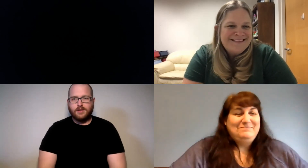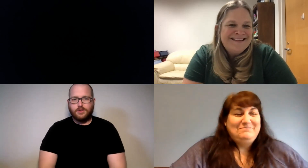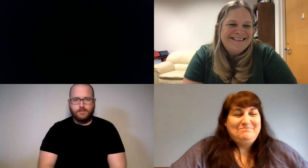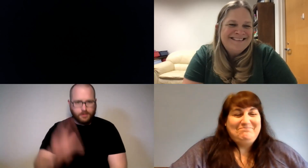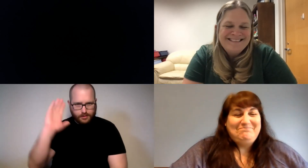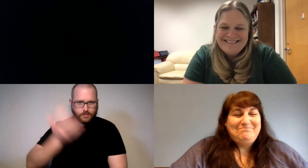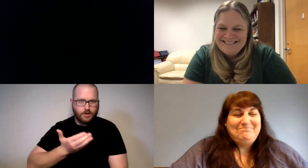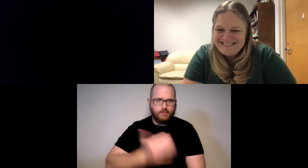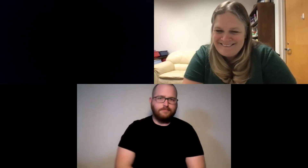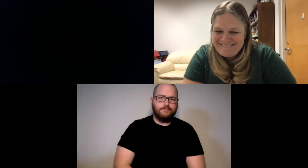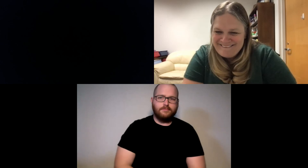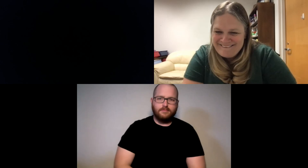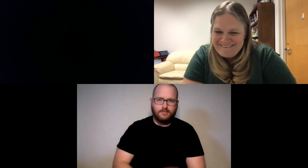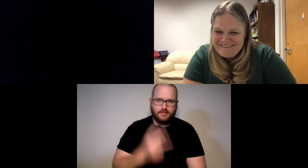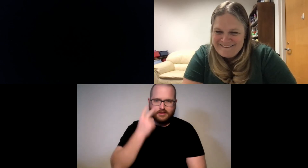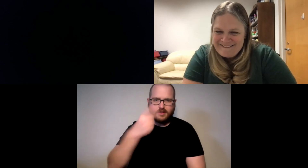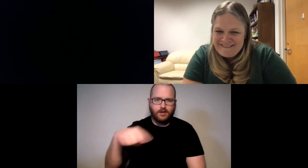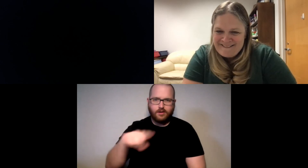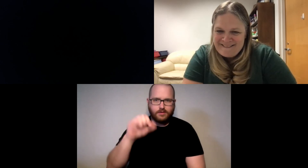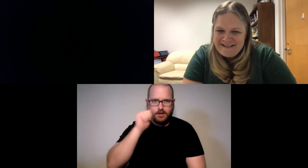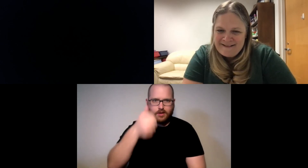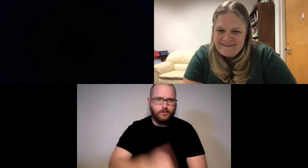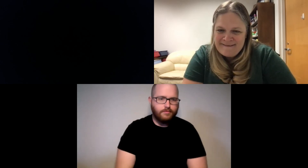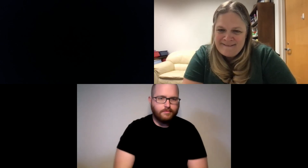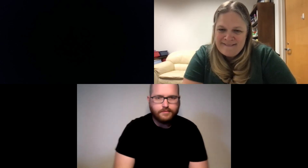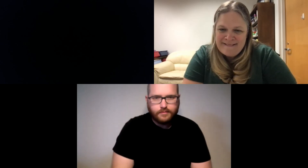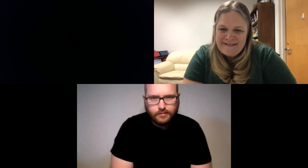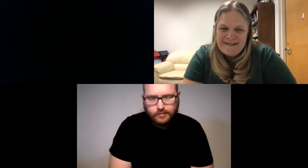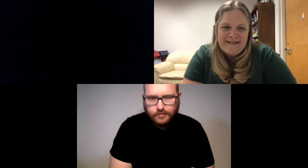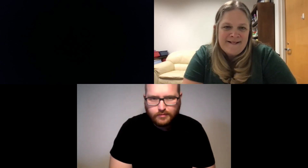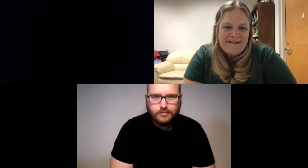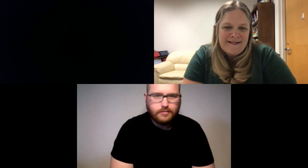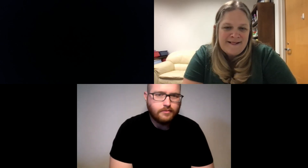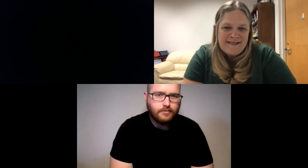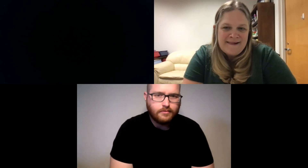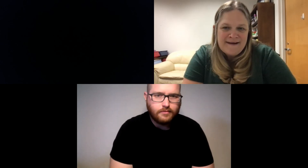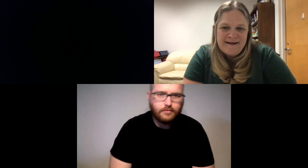Thank you, interpreters. Welcome. See y'all tomorrow.